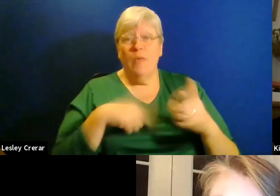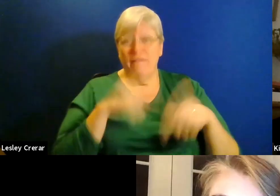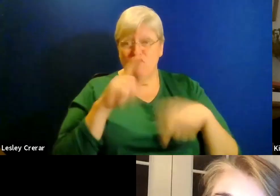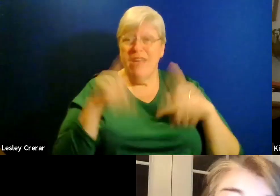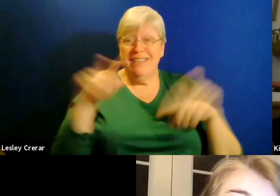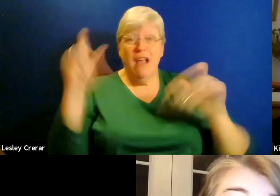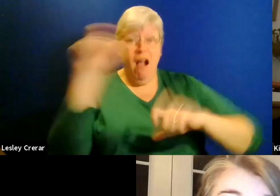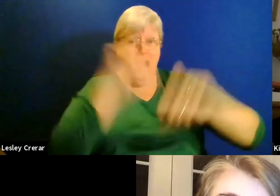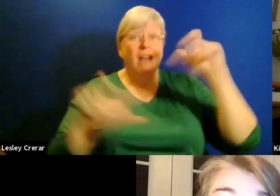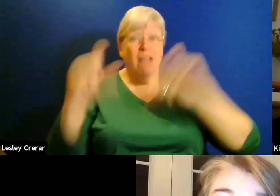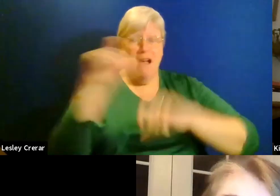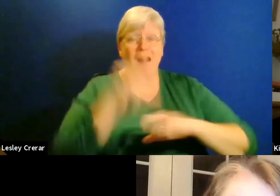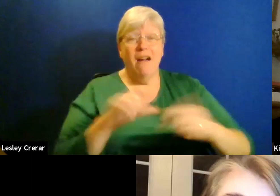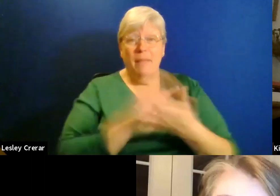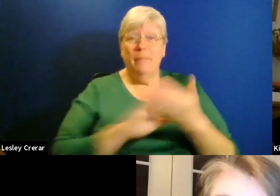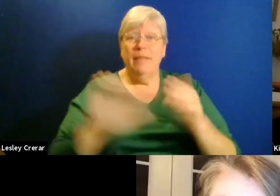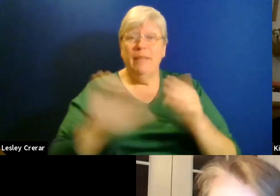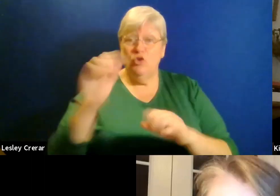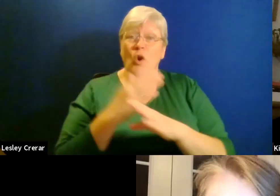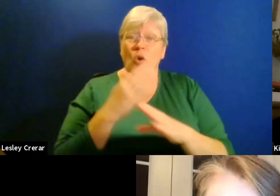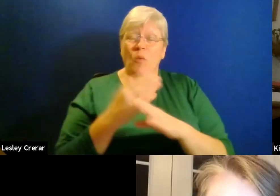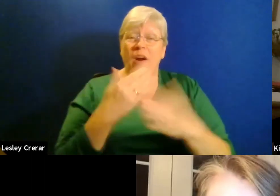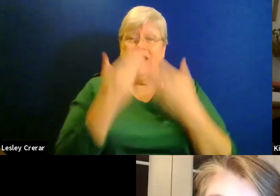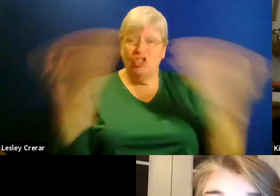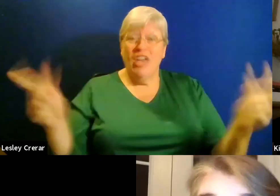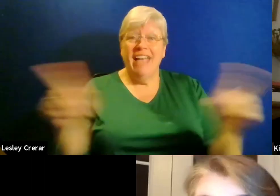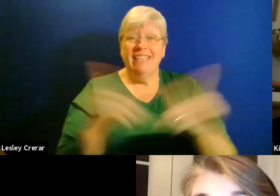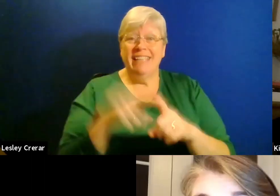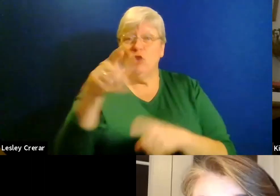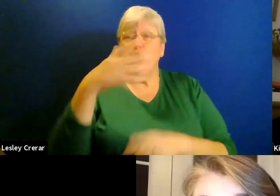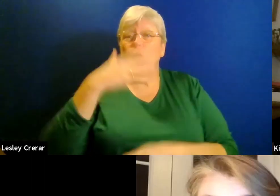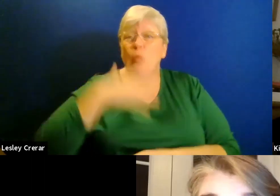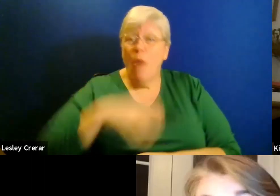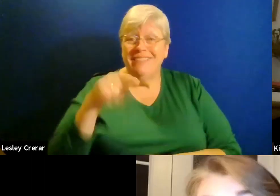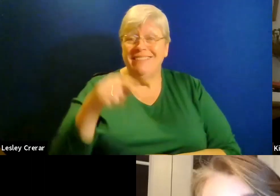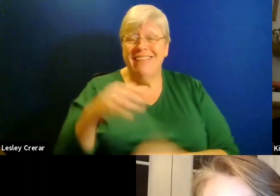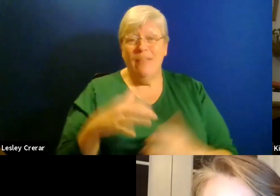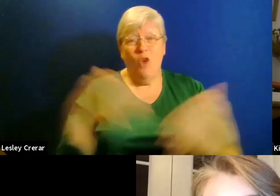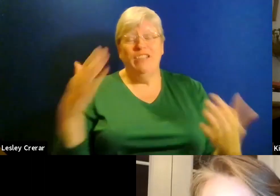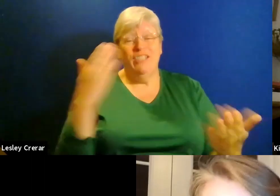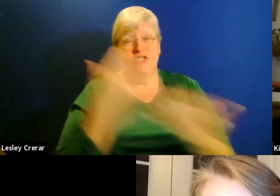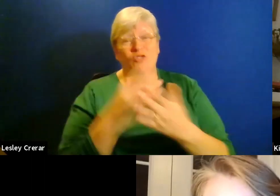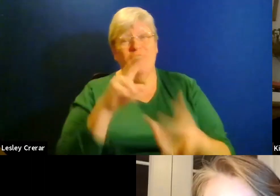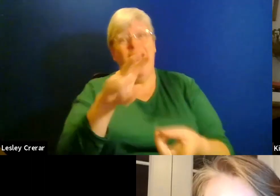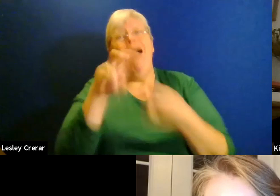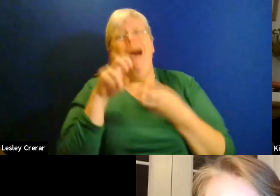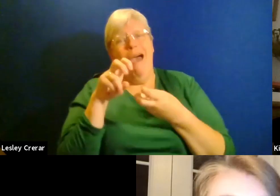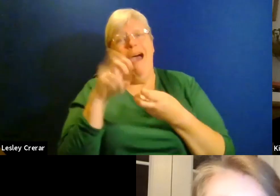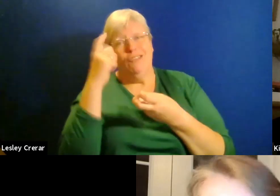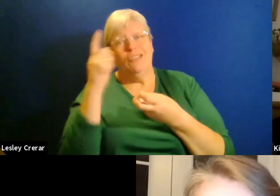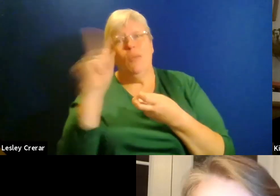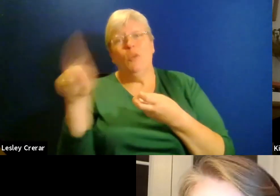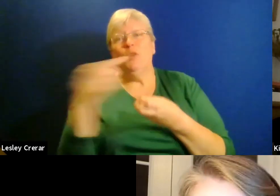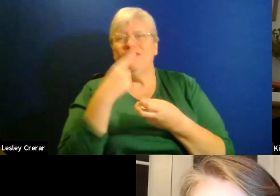colour, so that your work shines exactly as you want it to shine, and the audience really understands what you want to say.